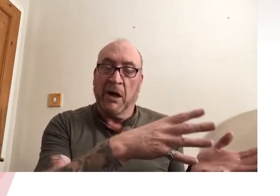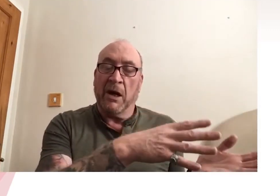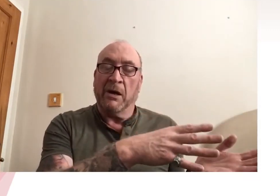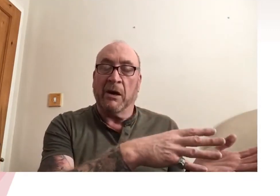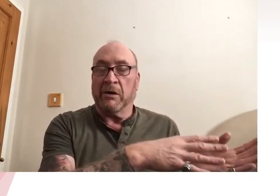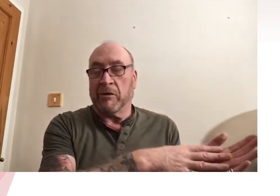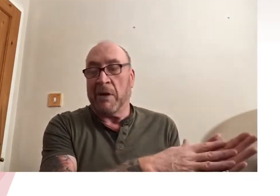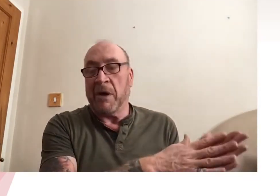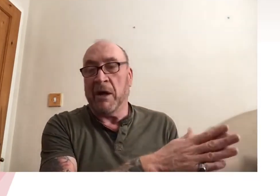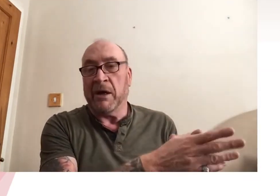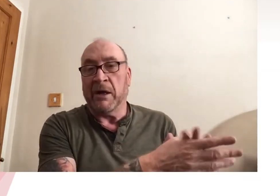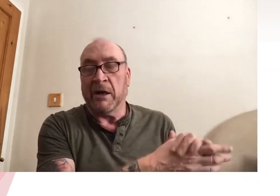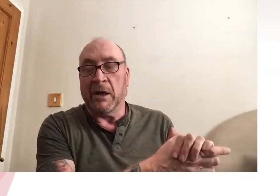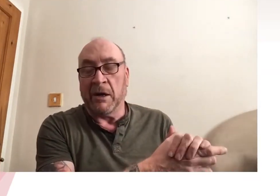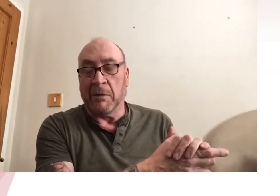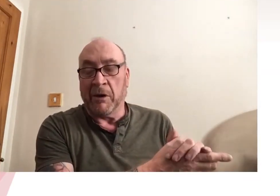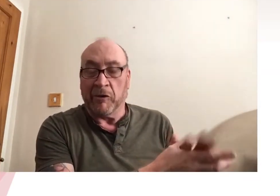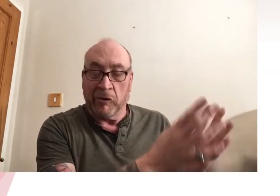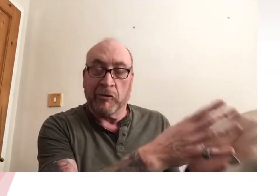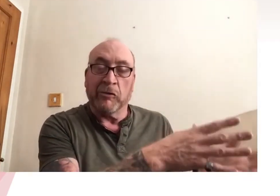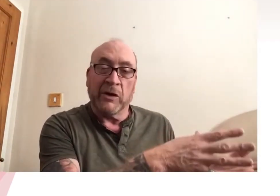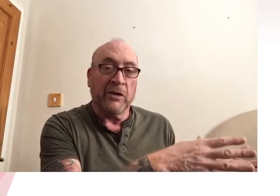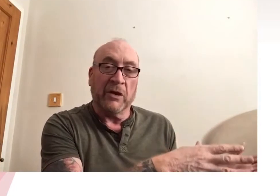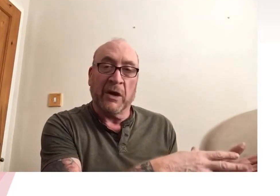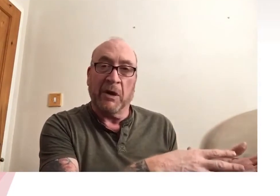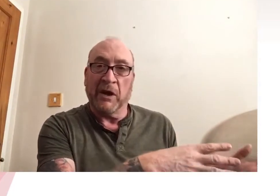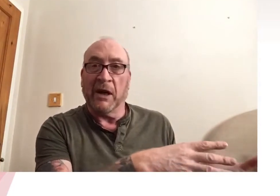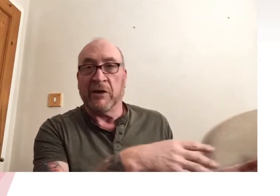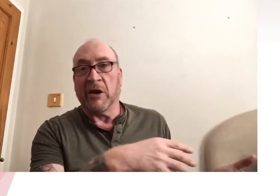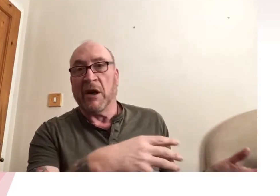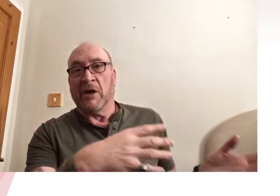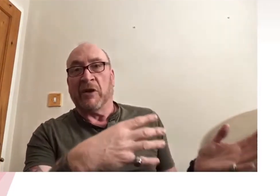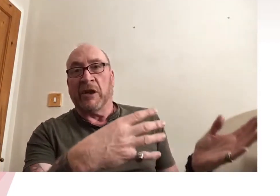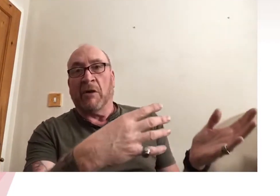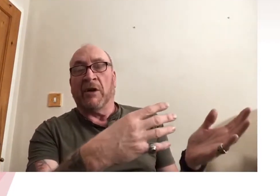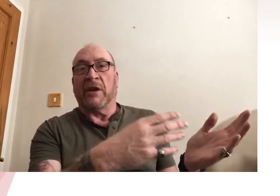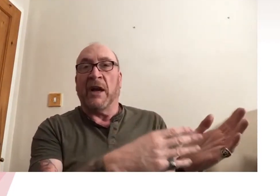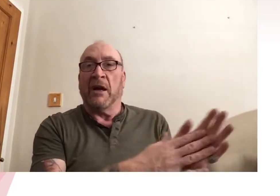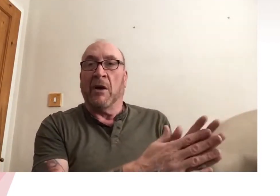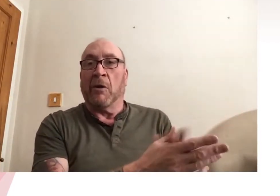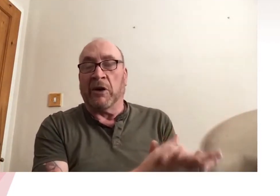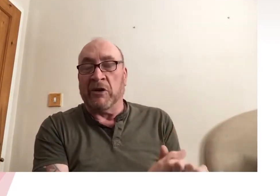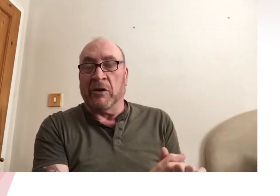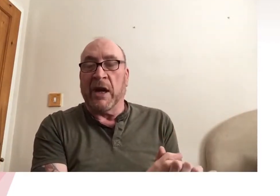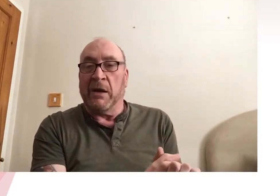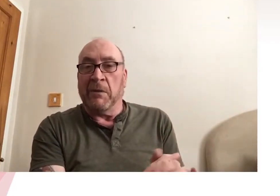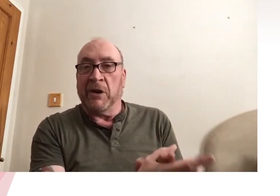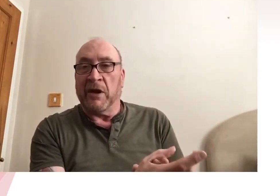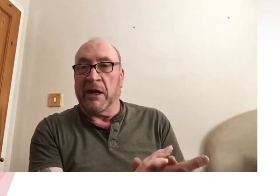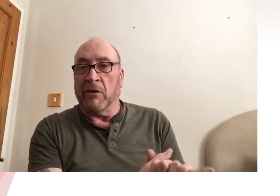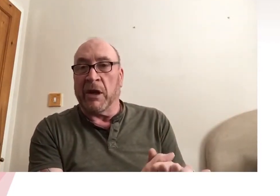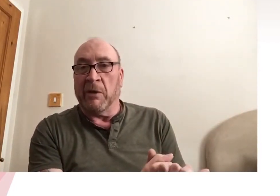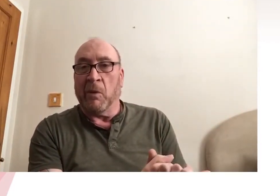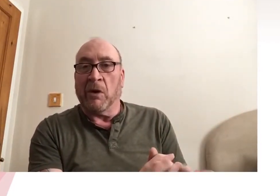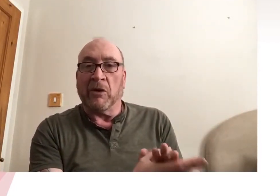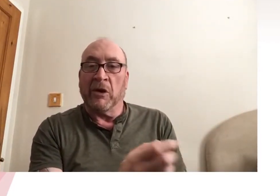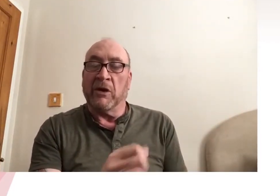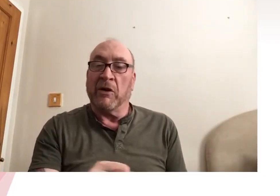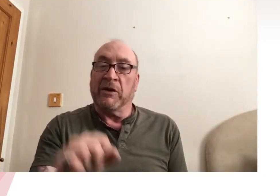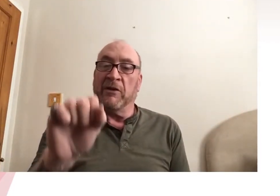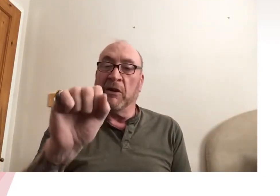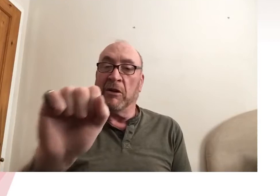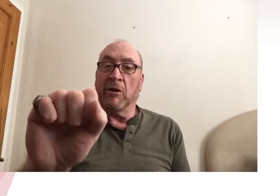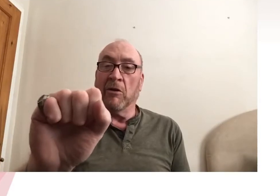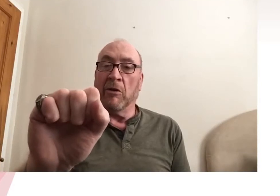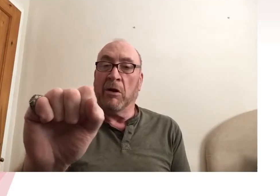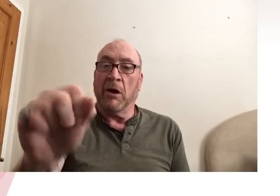not grammar and structured is not the same way as English. So you're not going to say "what is your name," you say "your name what." So